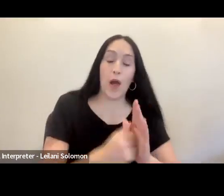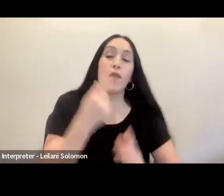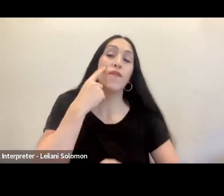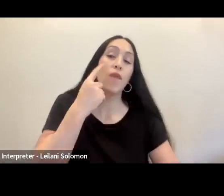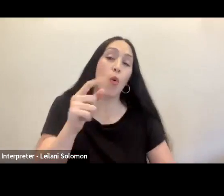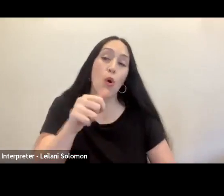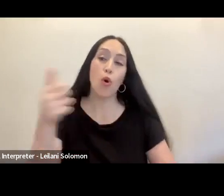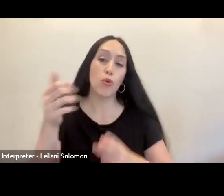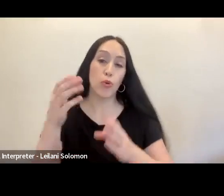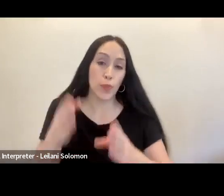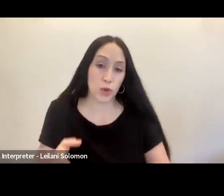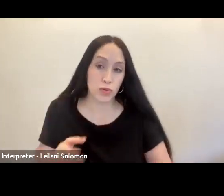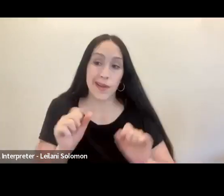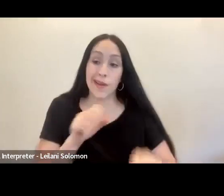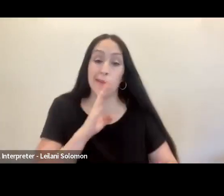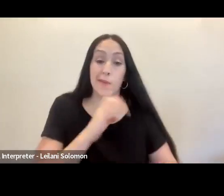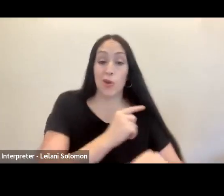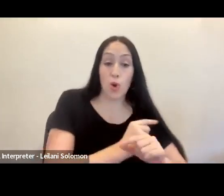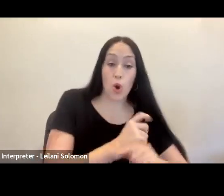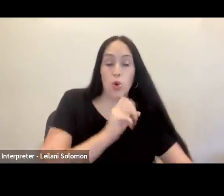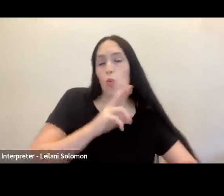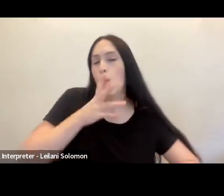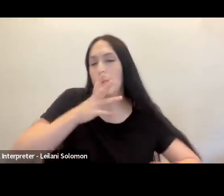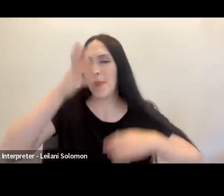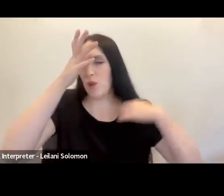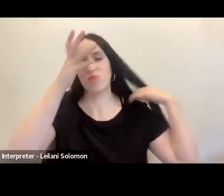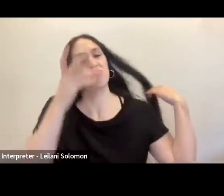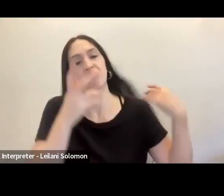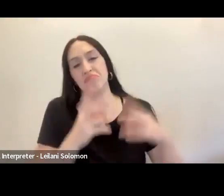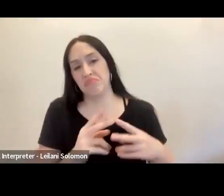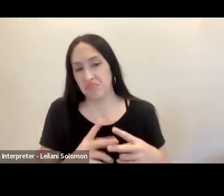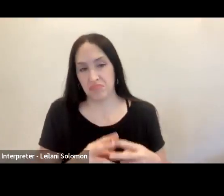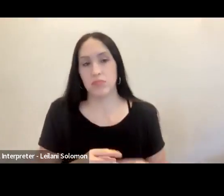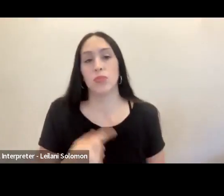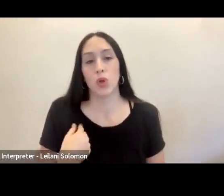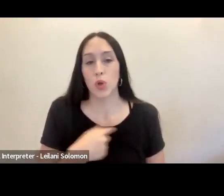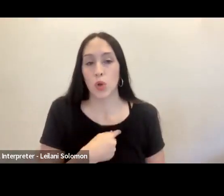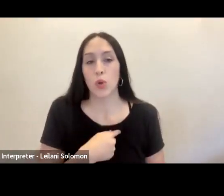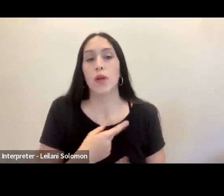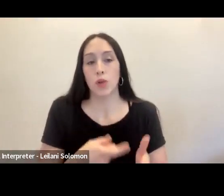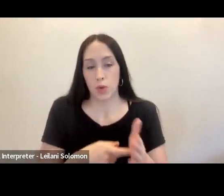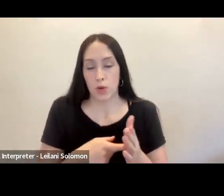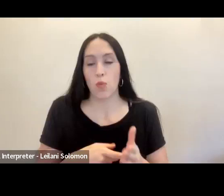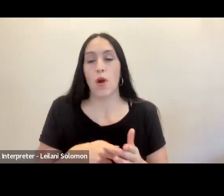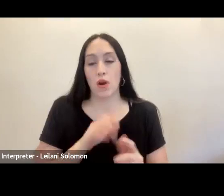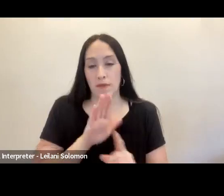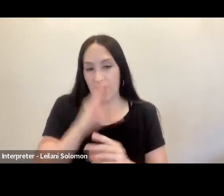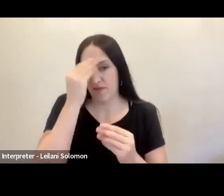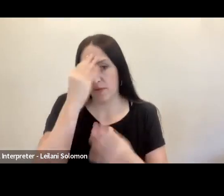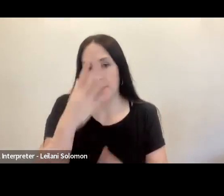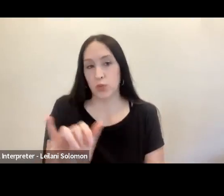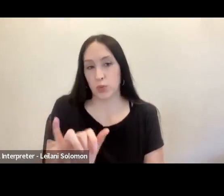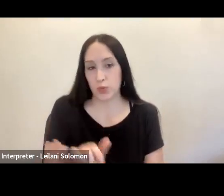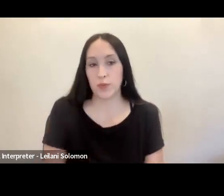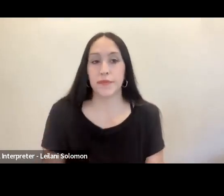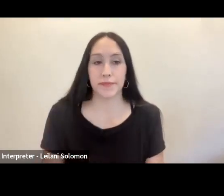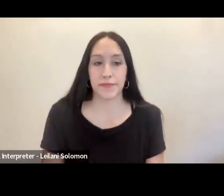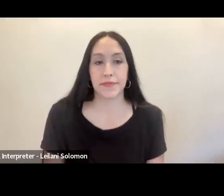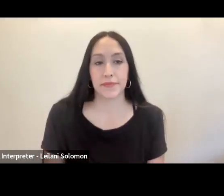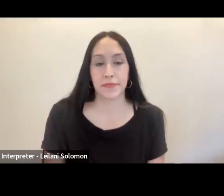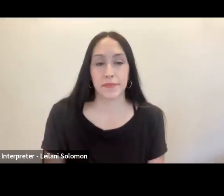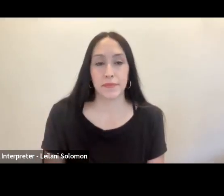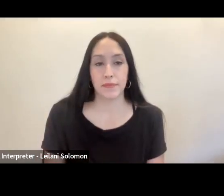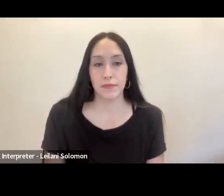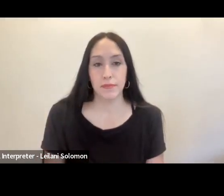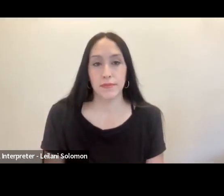or parent. We're going to require that person's information as well. And so it